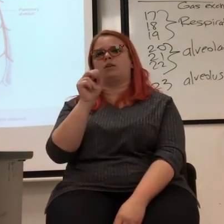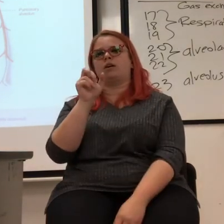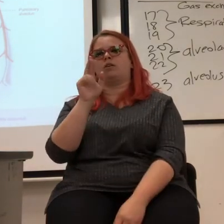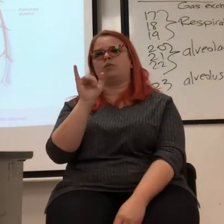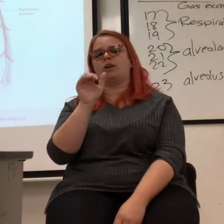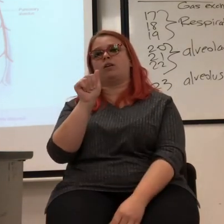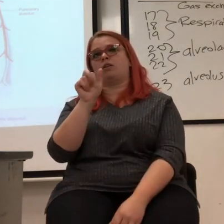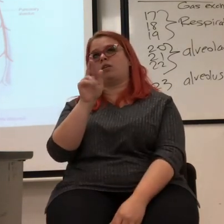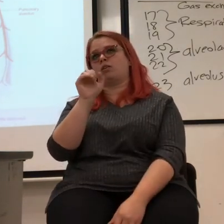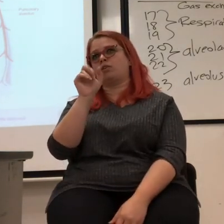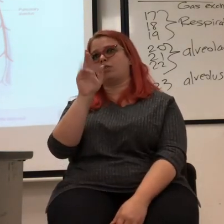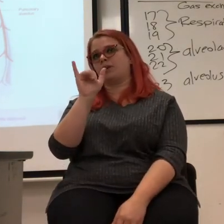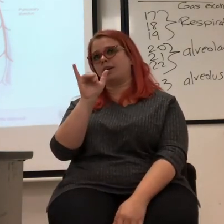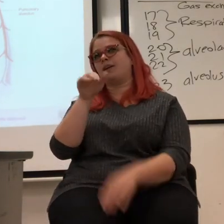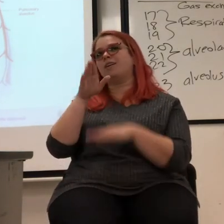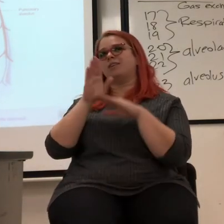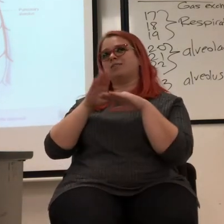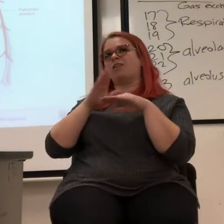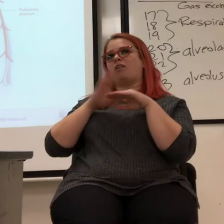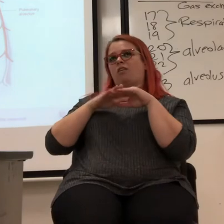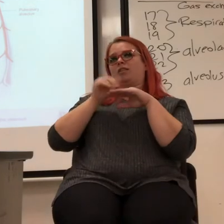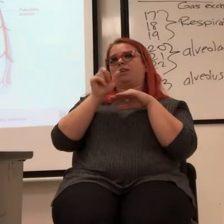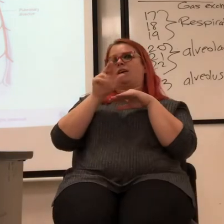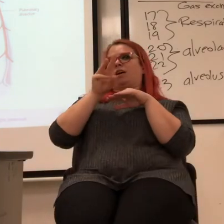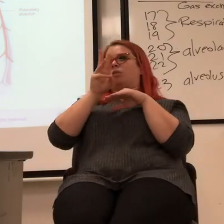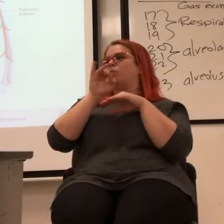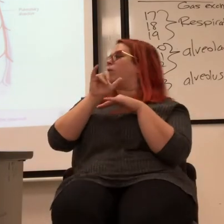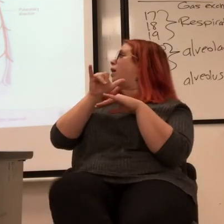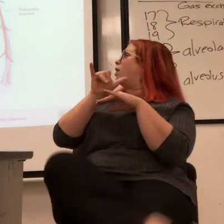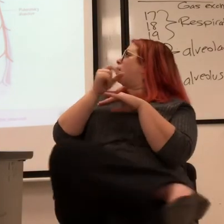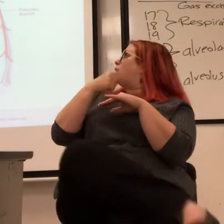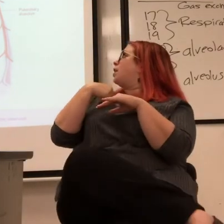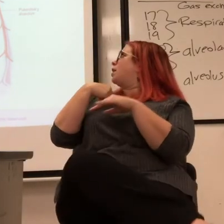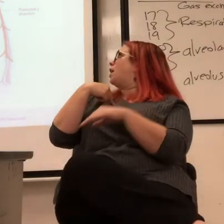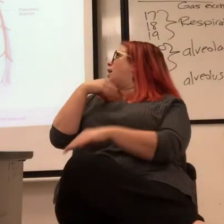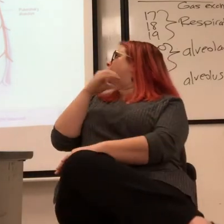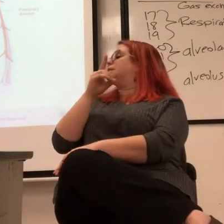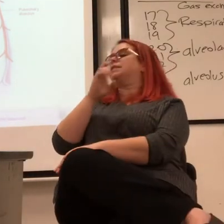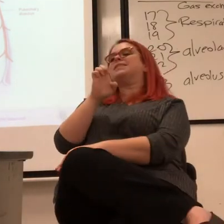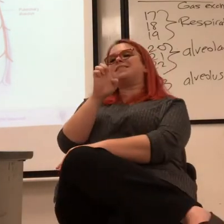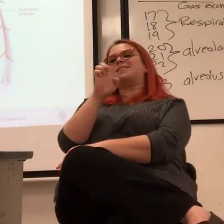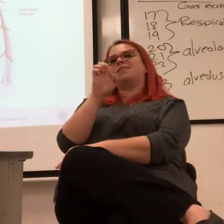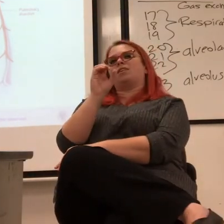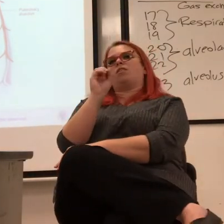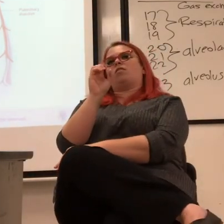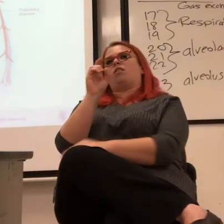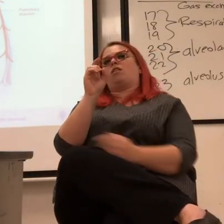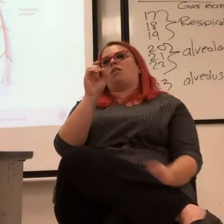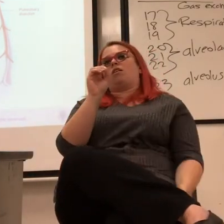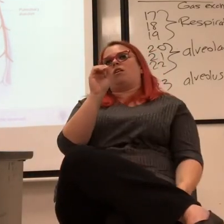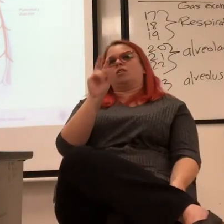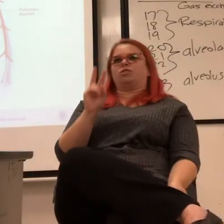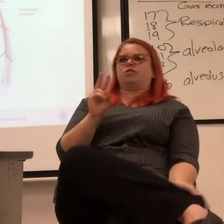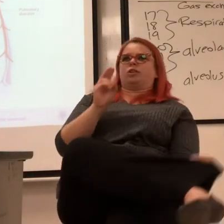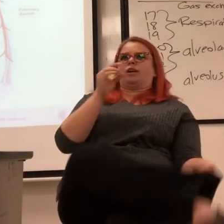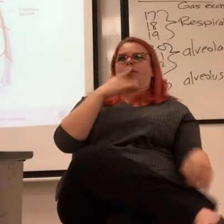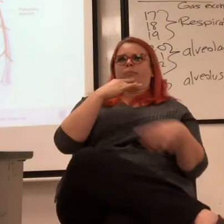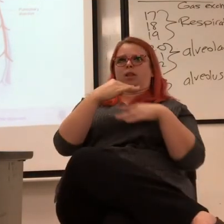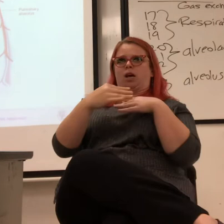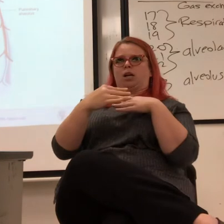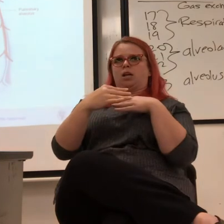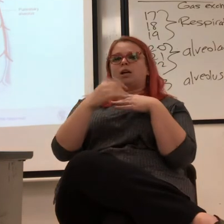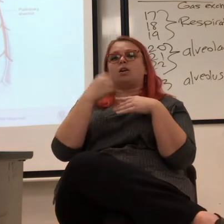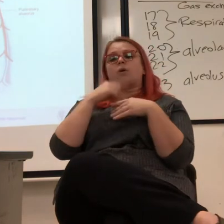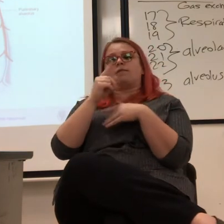here, carrying deoxygenated blood. It branches out into the pulmonary capillaries, where you have the gas exchange, where the blood